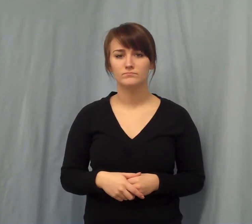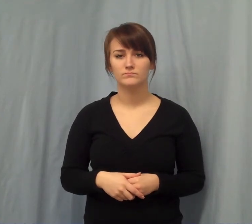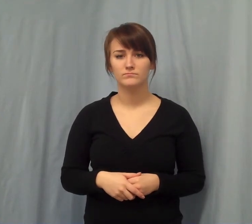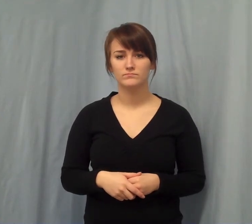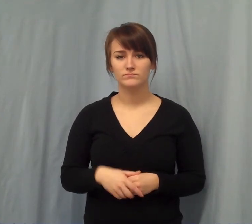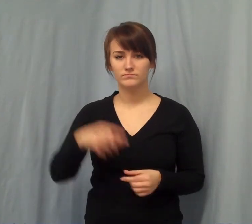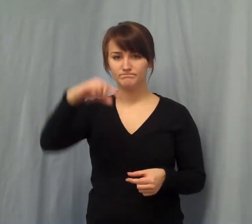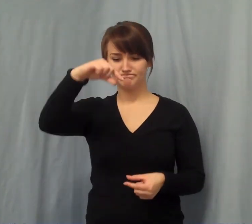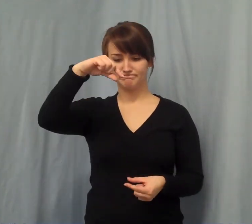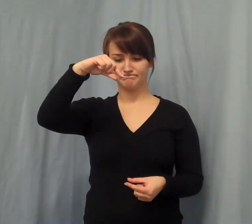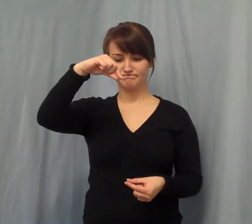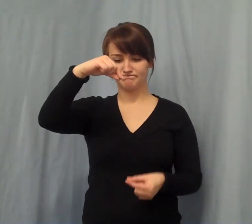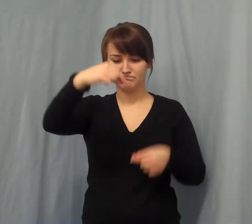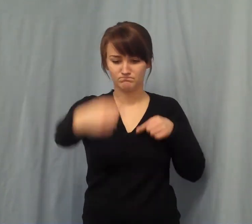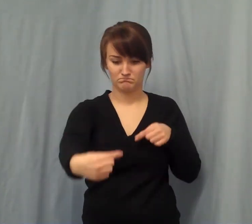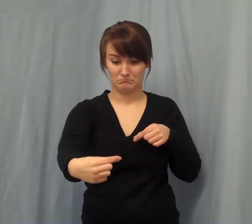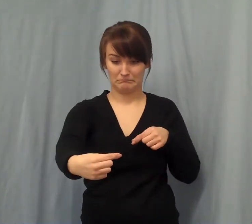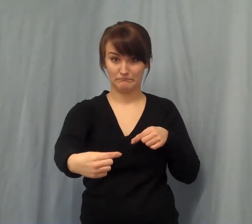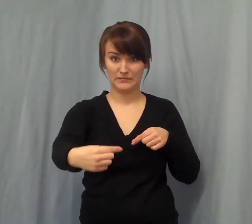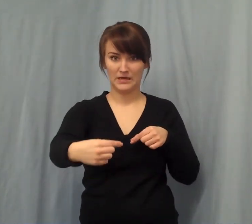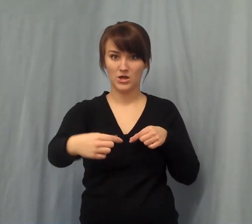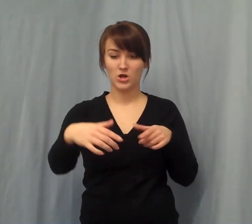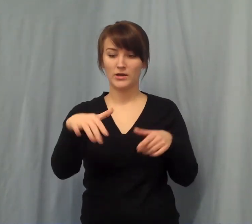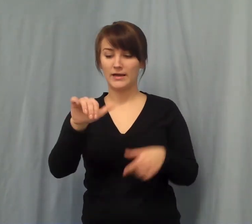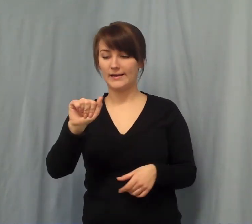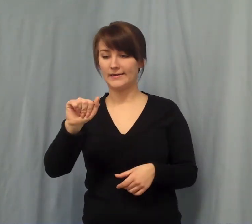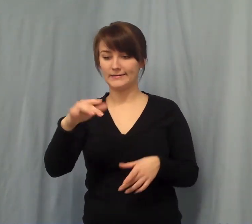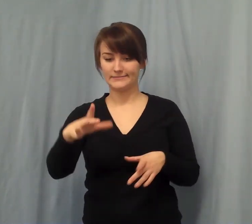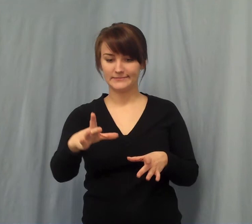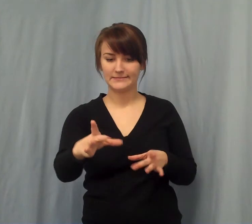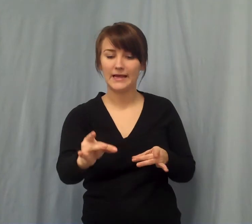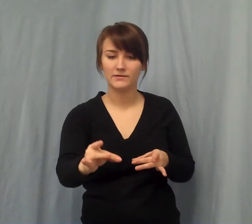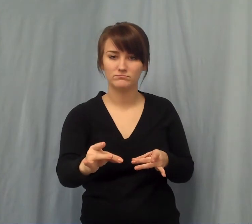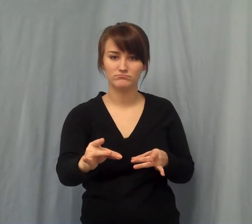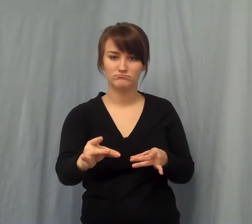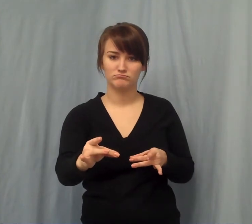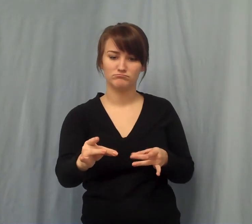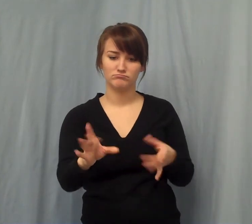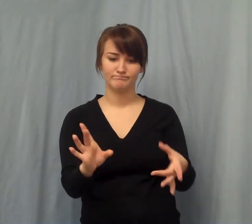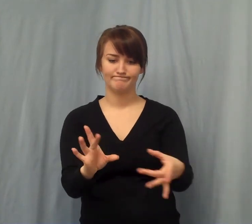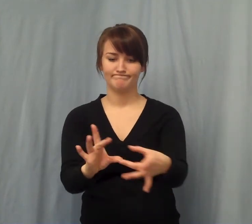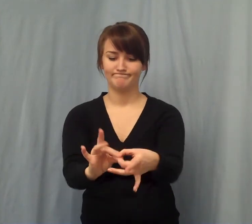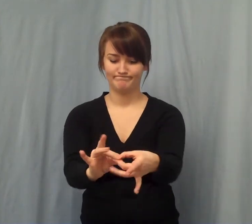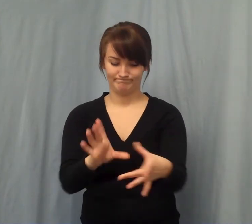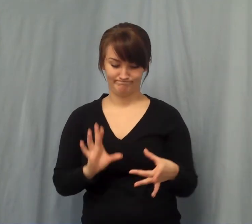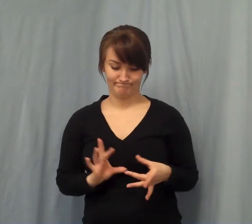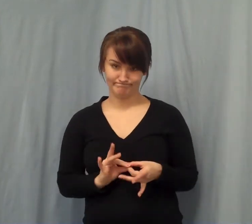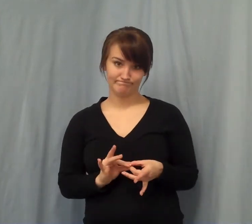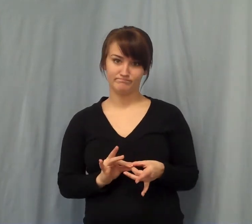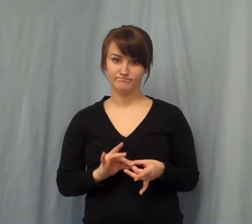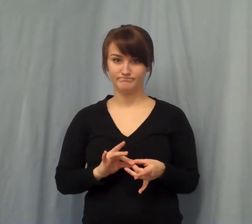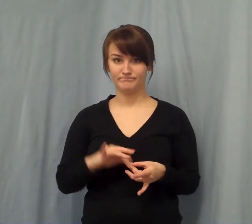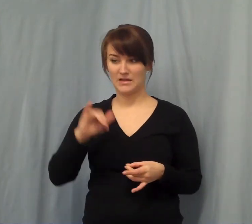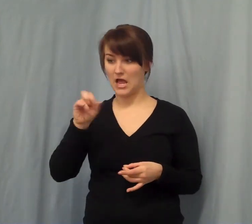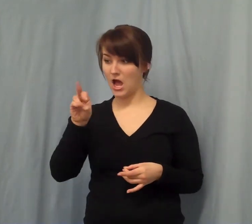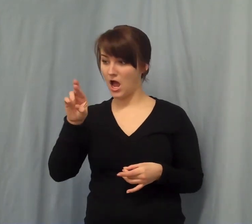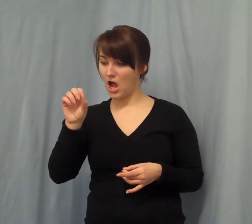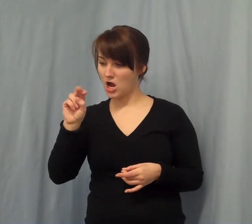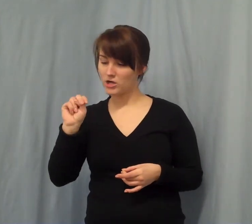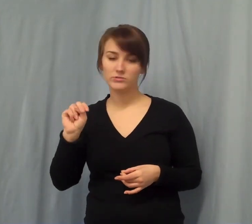attaching. Good, they're attaching. They're being pulled. These iron filings up here are being pulled to this end. These iron